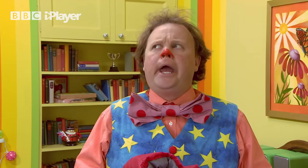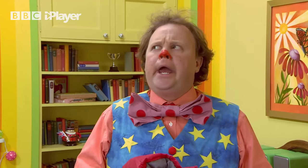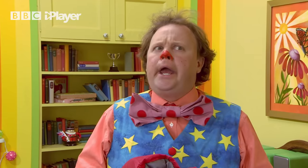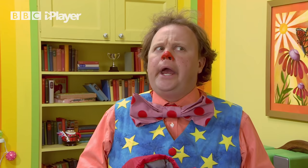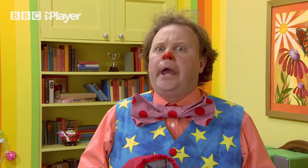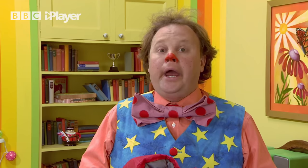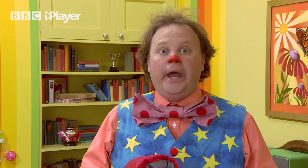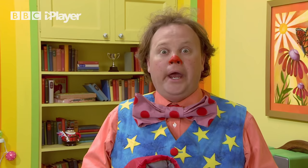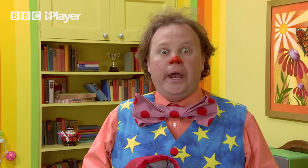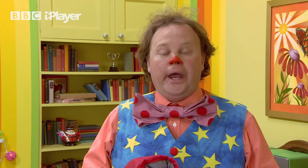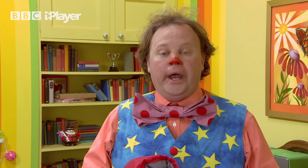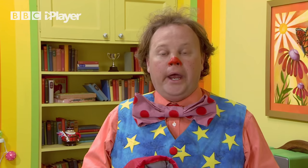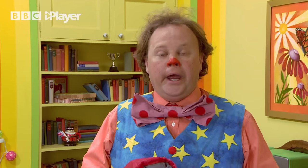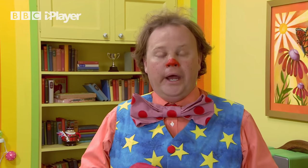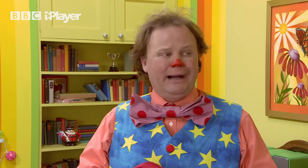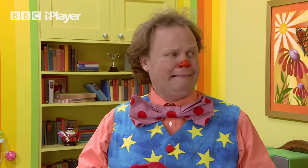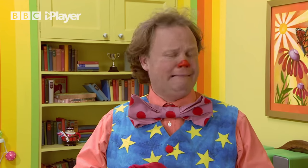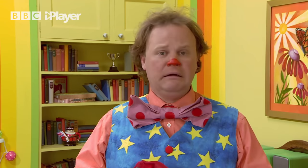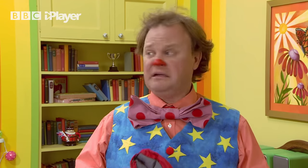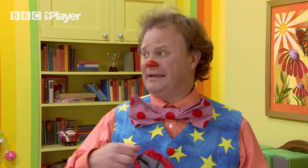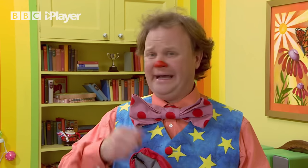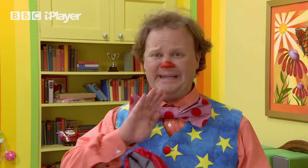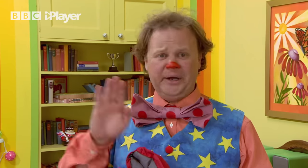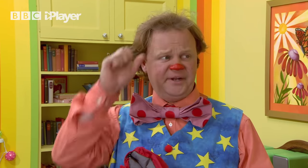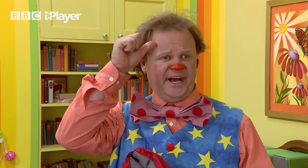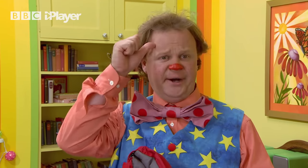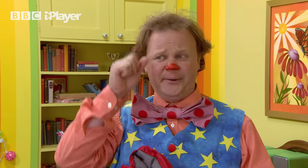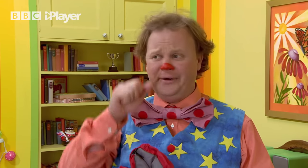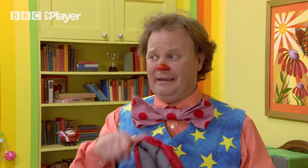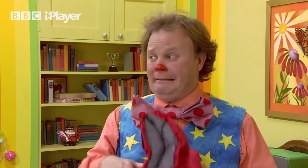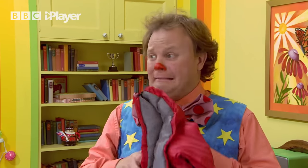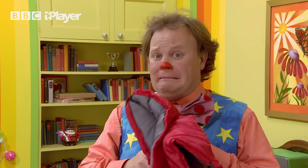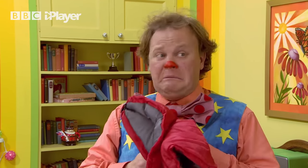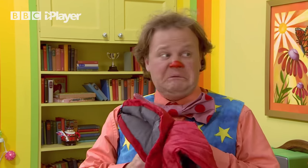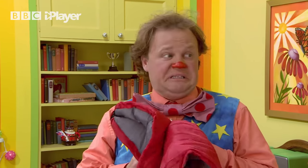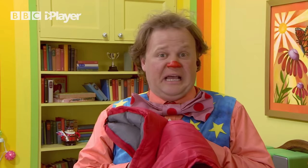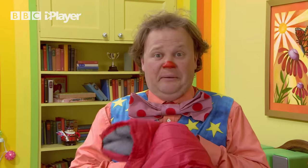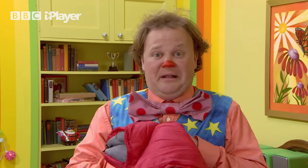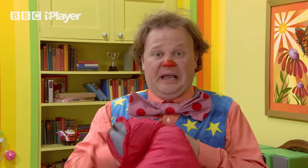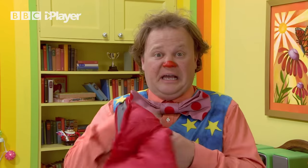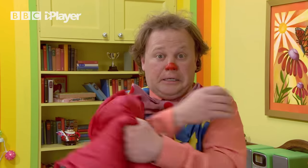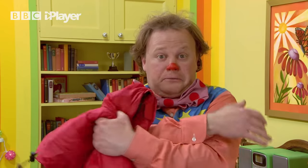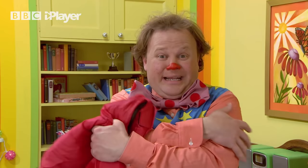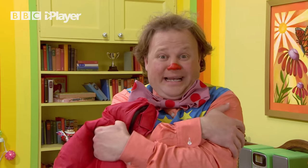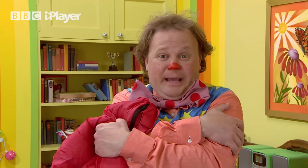what's that noise mr tumble oh i don't know it sounds like a grizzly